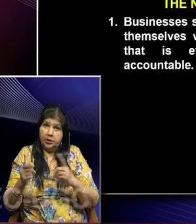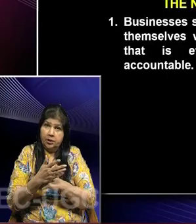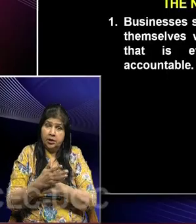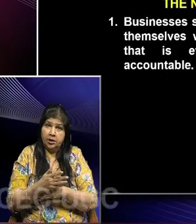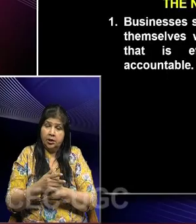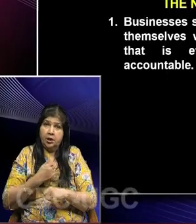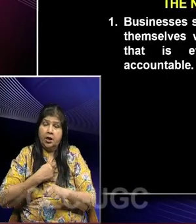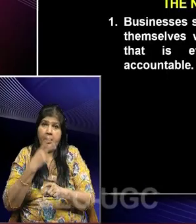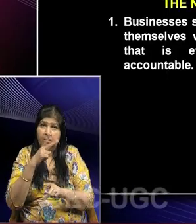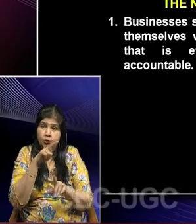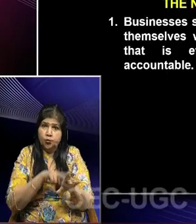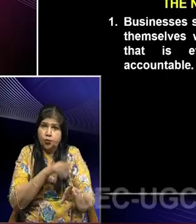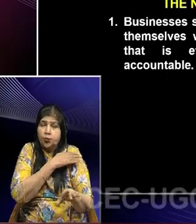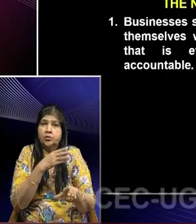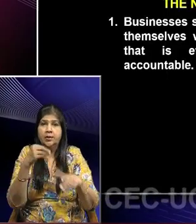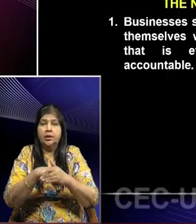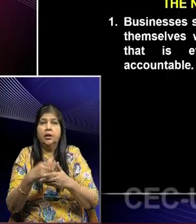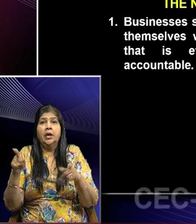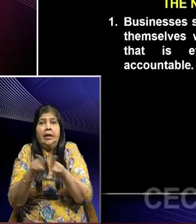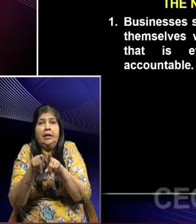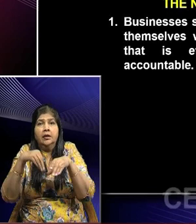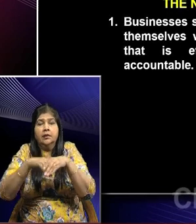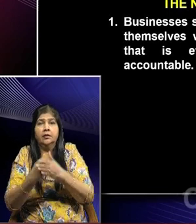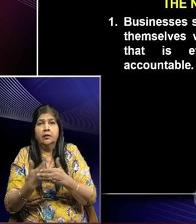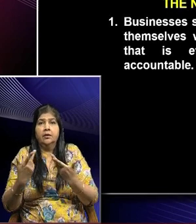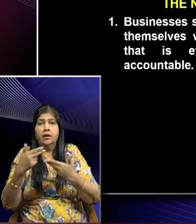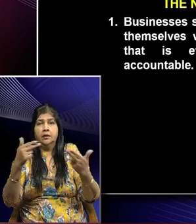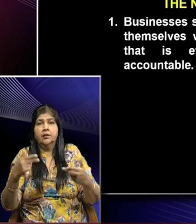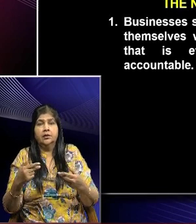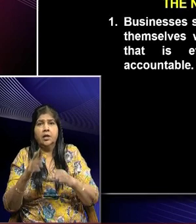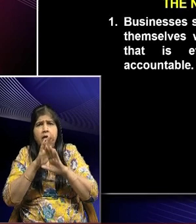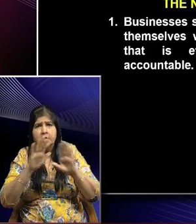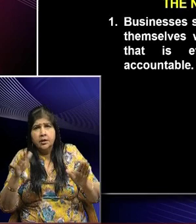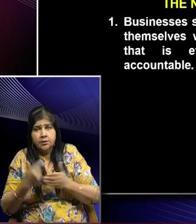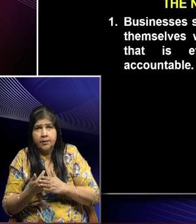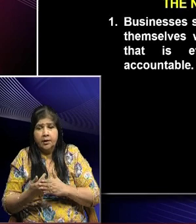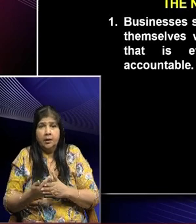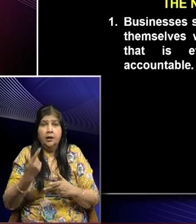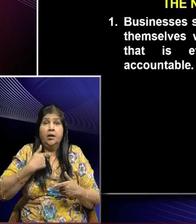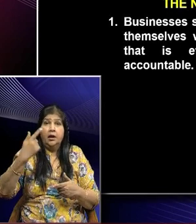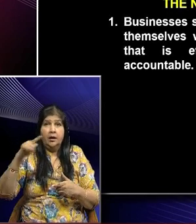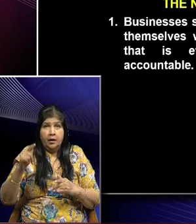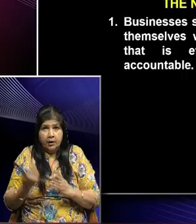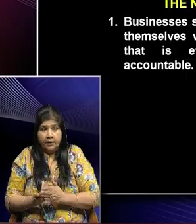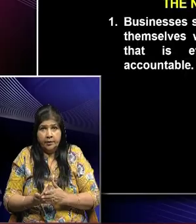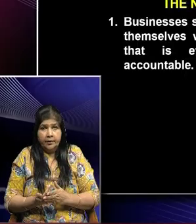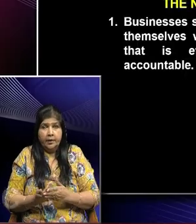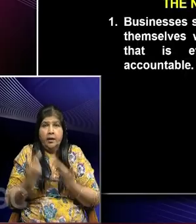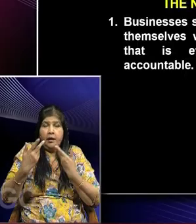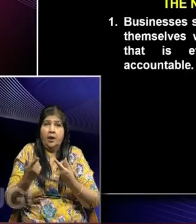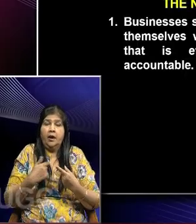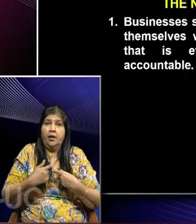govern themselves with integrity in a manner that is ethical, transparent and accountable. So crux is